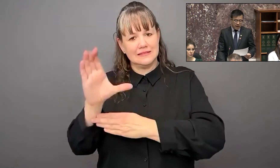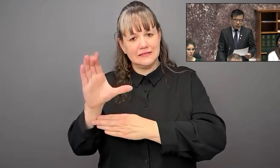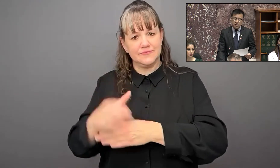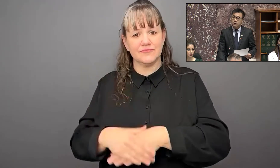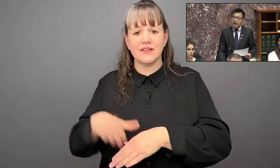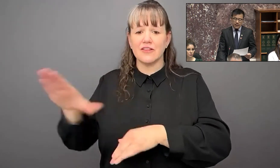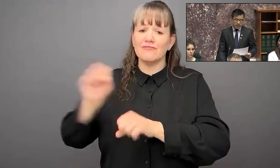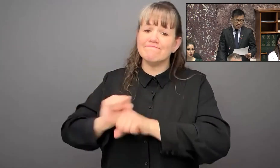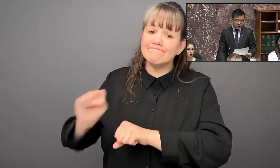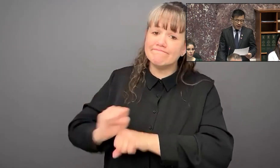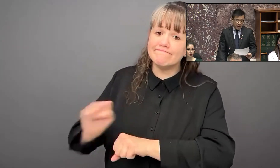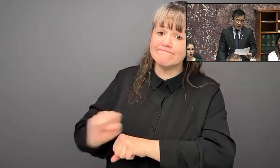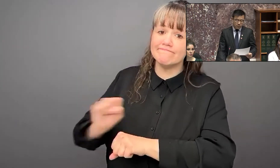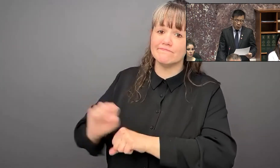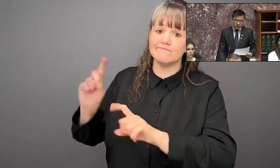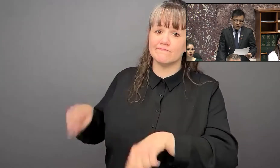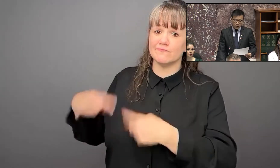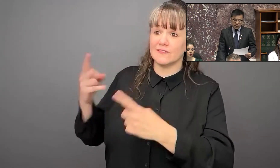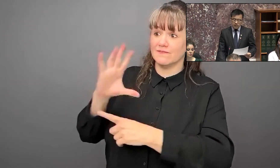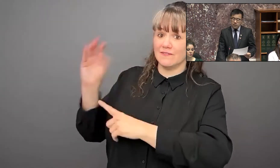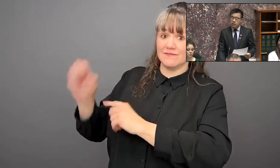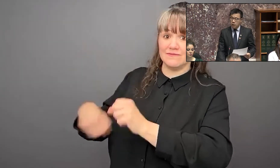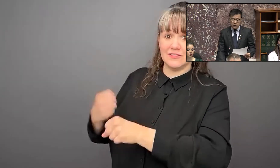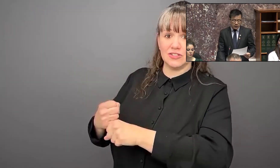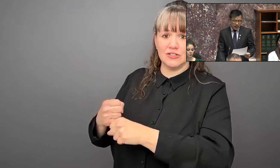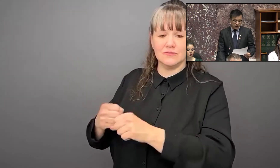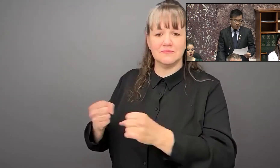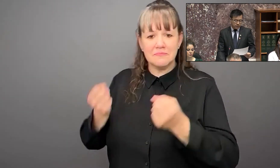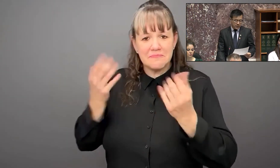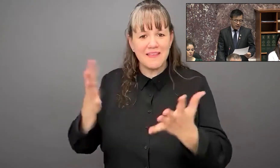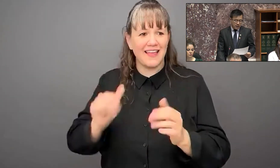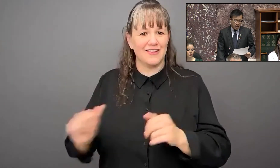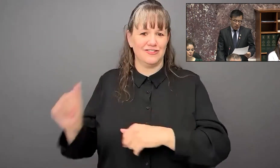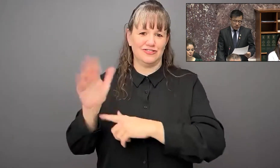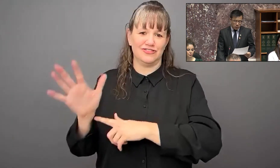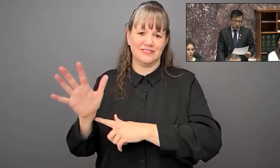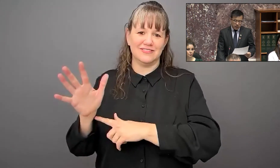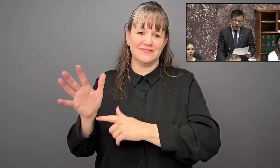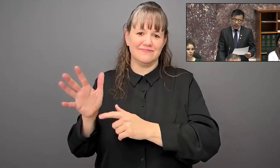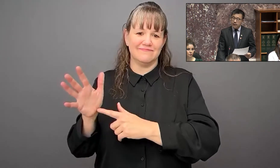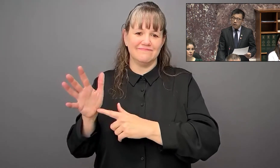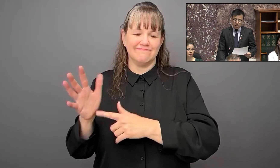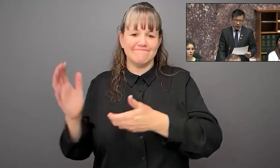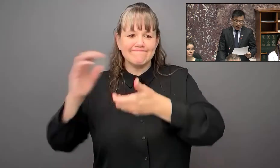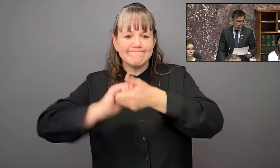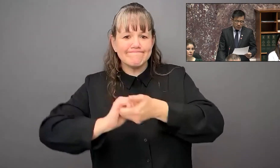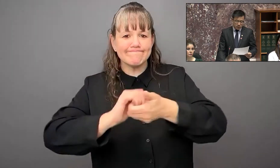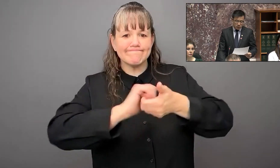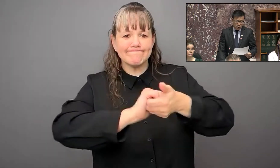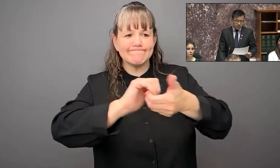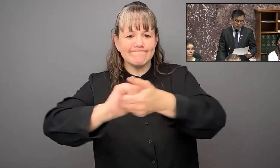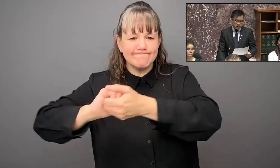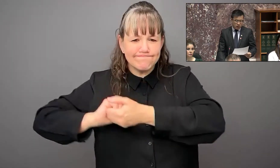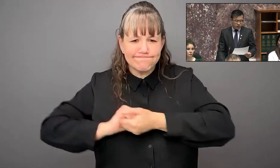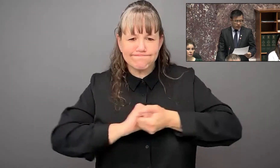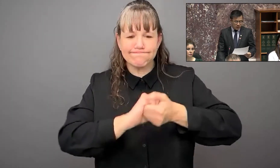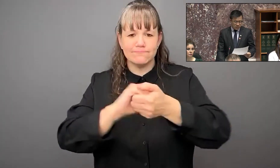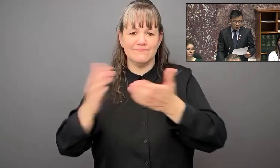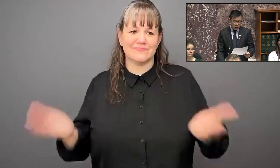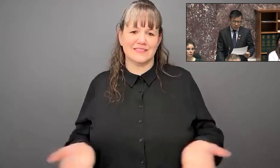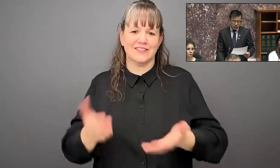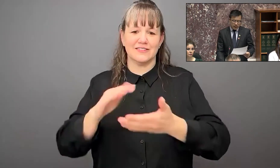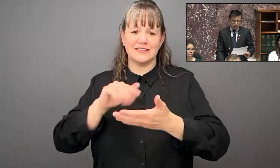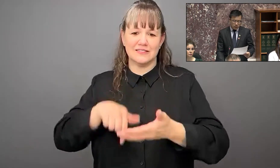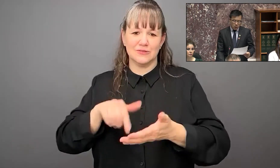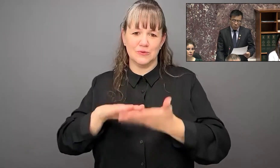generations of Asian Canadians and have brought communities closer together. I also want to highlight the enormous contribution of the